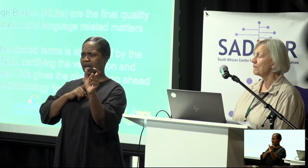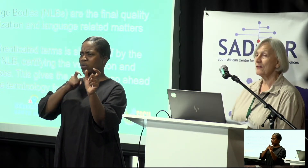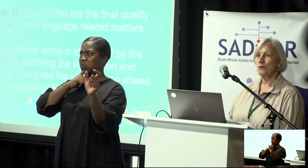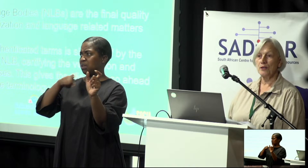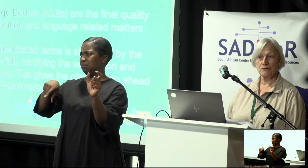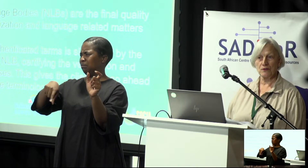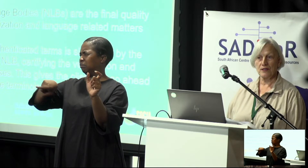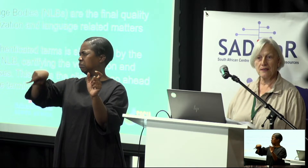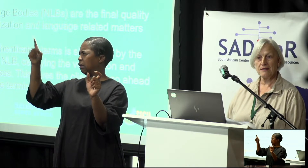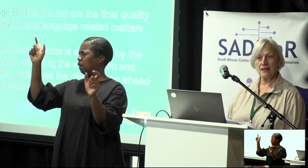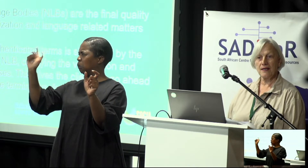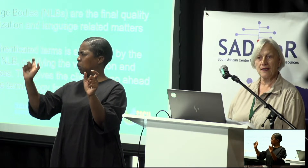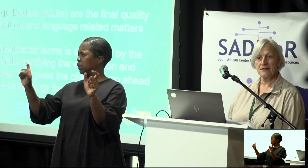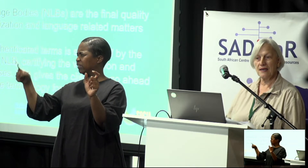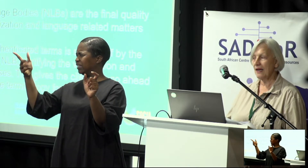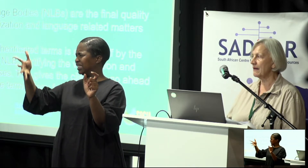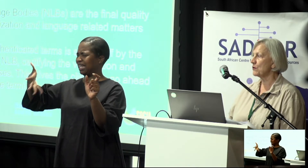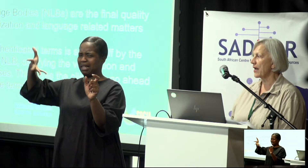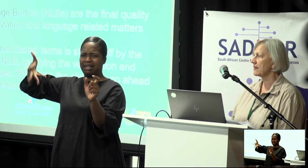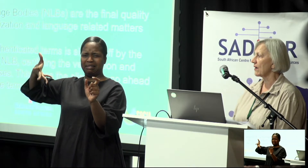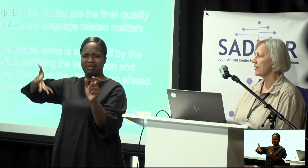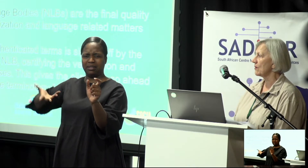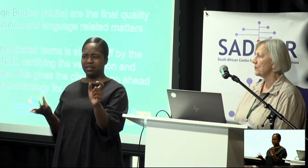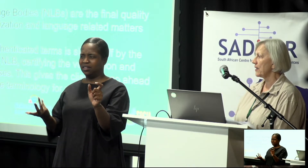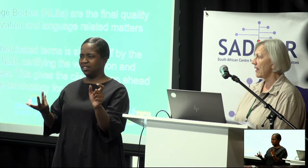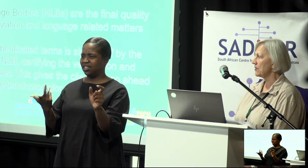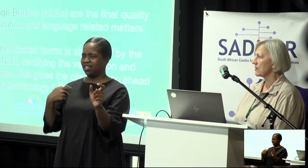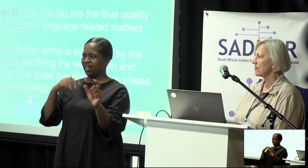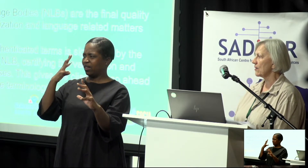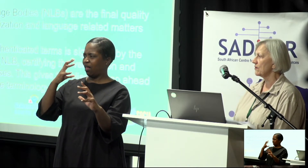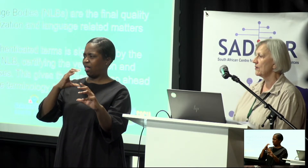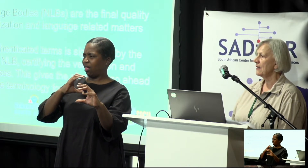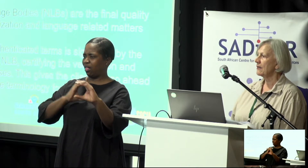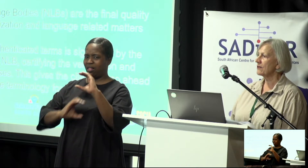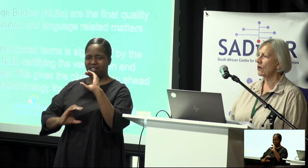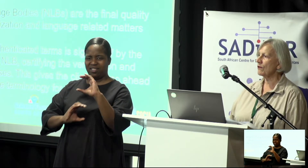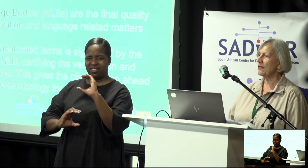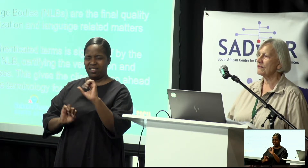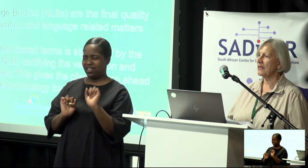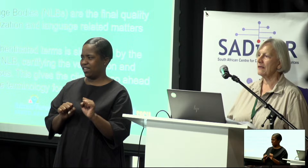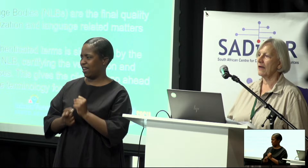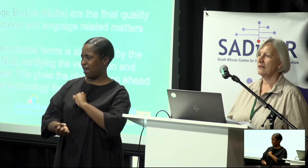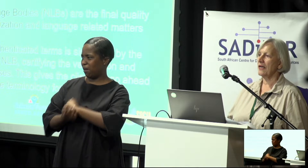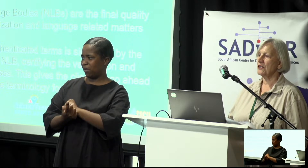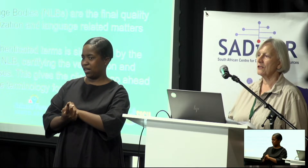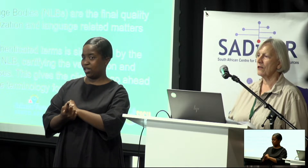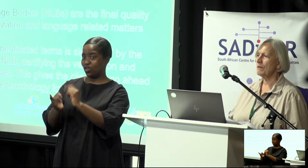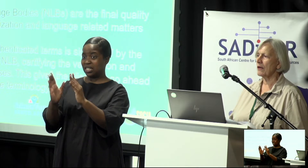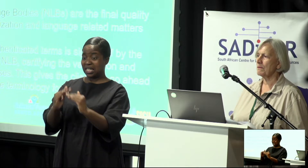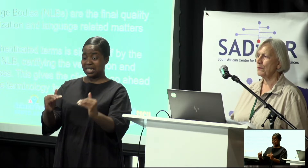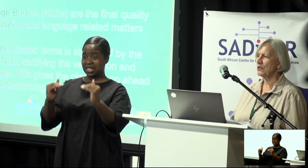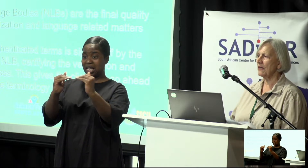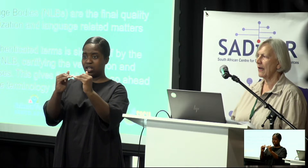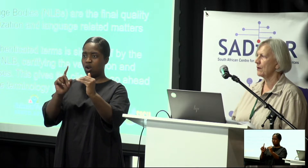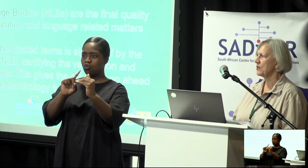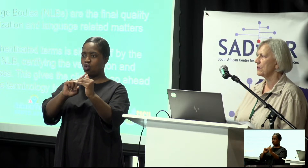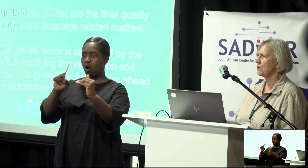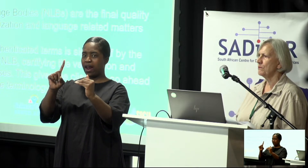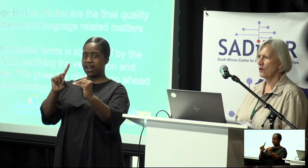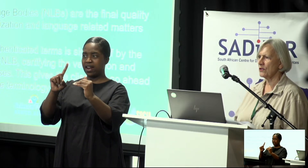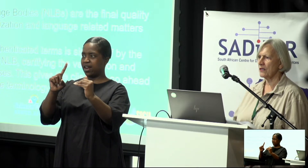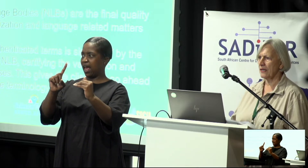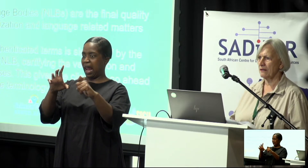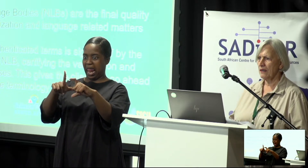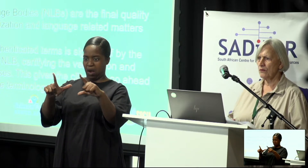using different words for things, then there's a breakdown in communication. So this whole thing of standardization is not about putting language